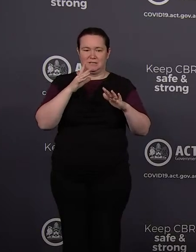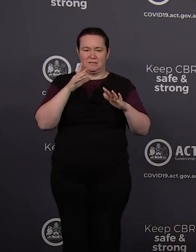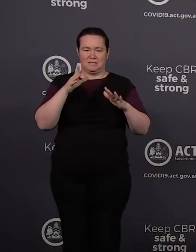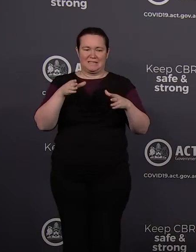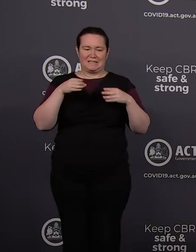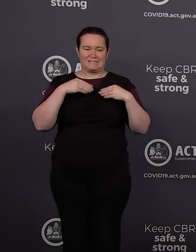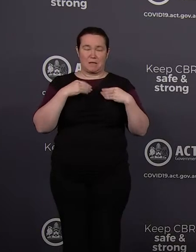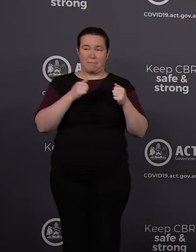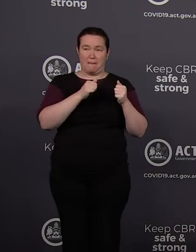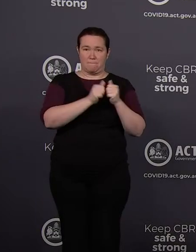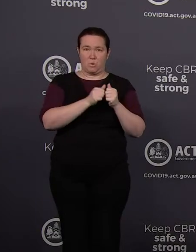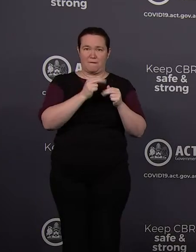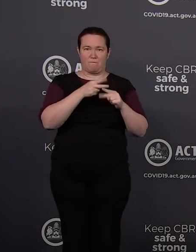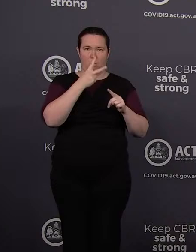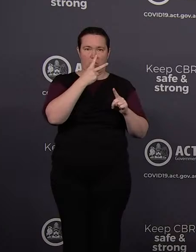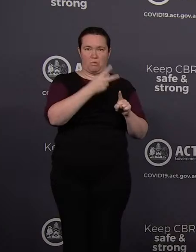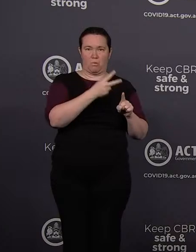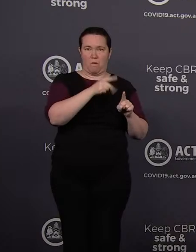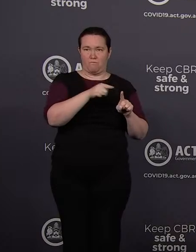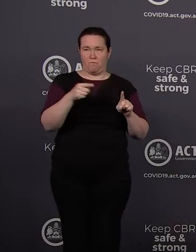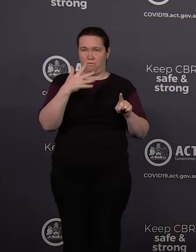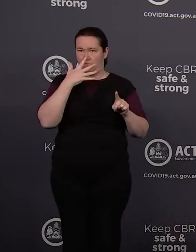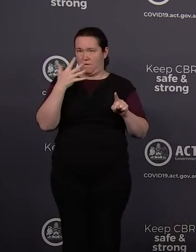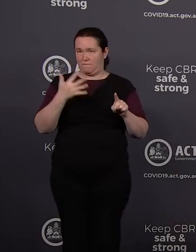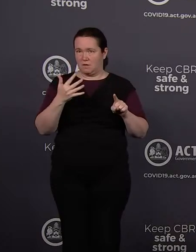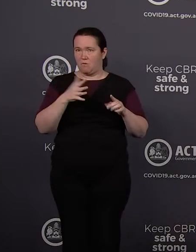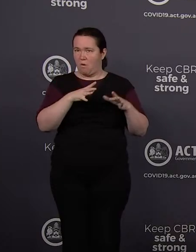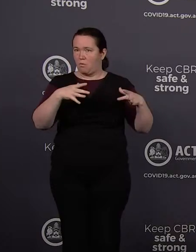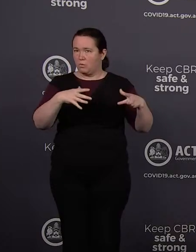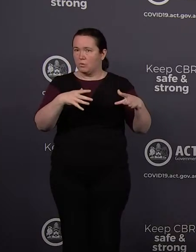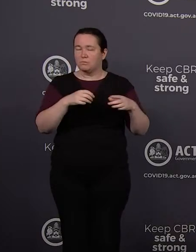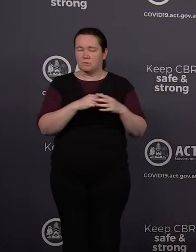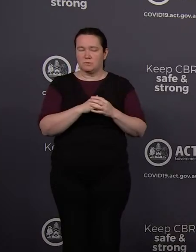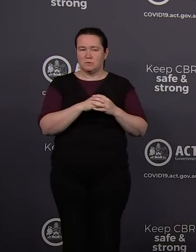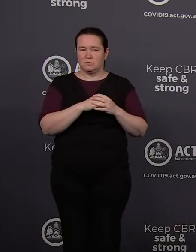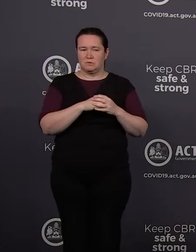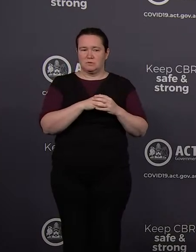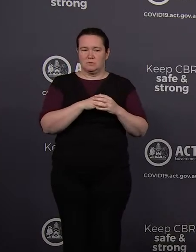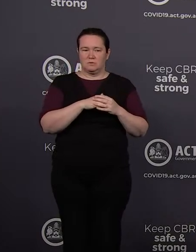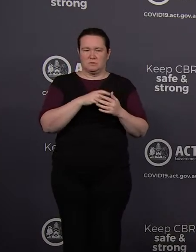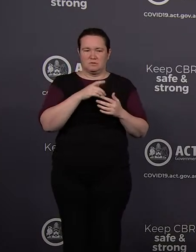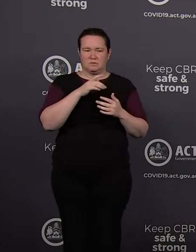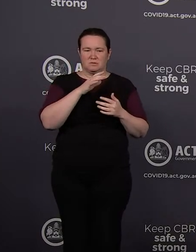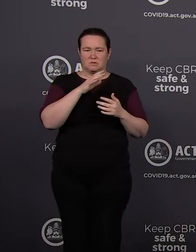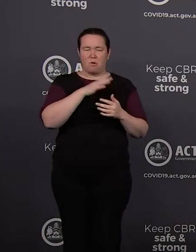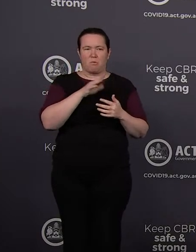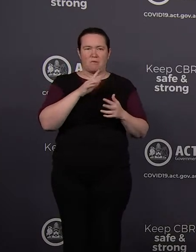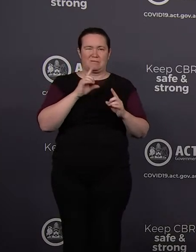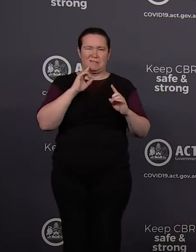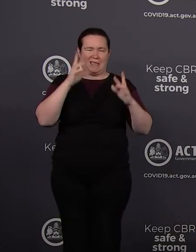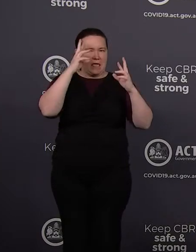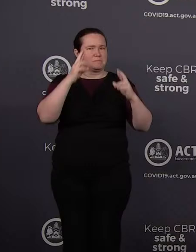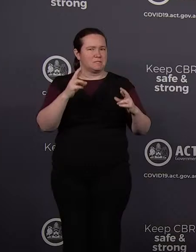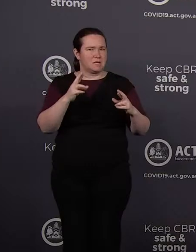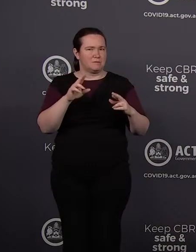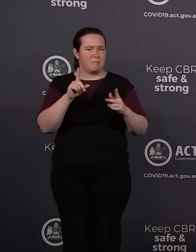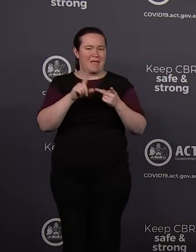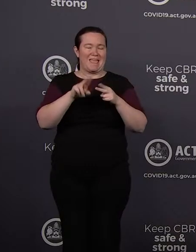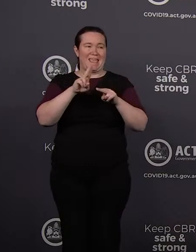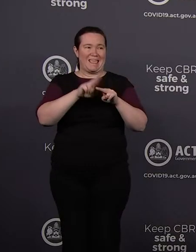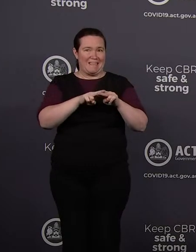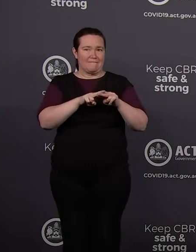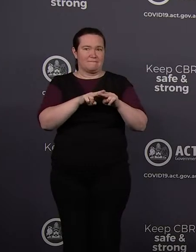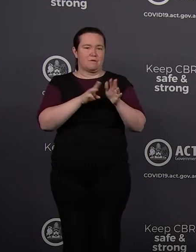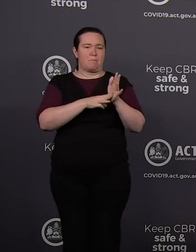mid-September for that group, so as to not raise unrealistic expectations. But if Moderna